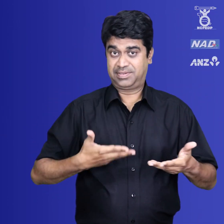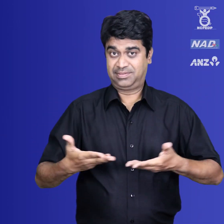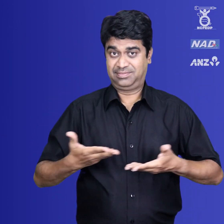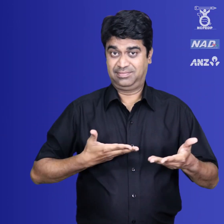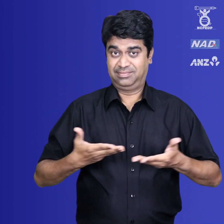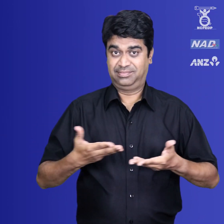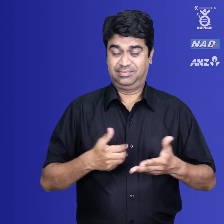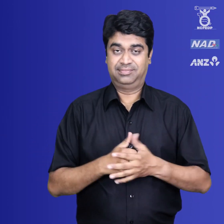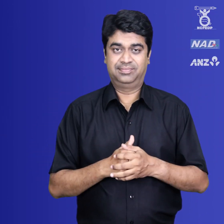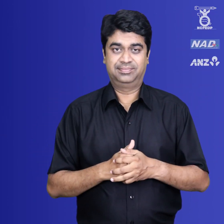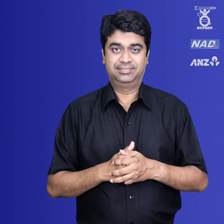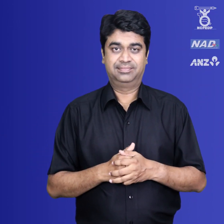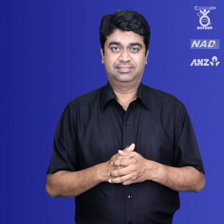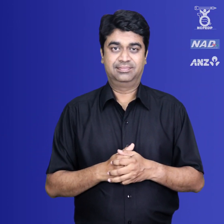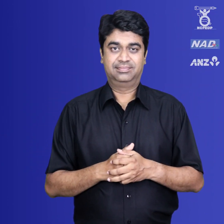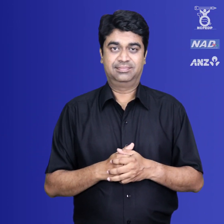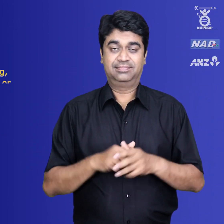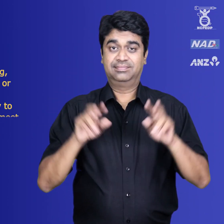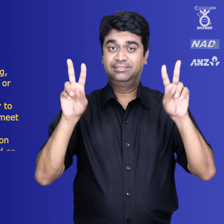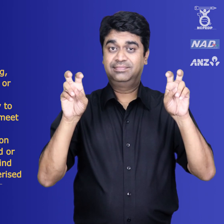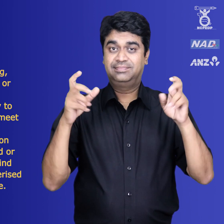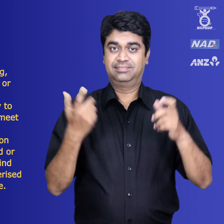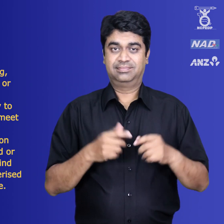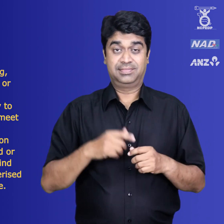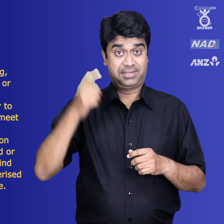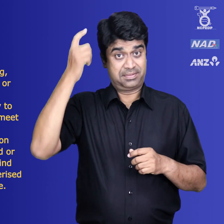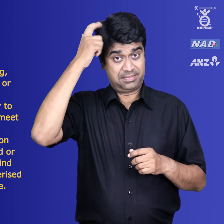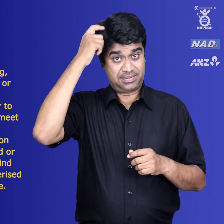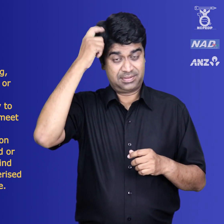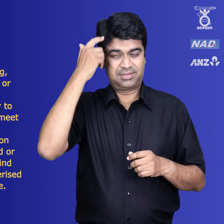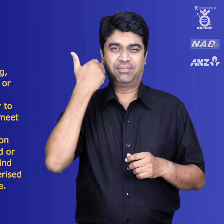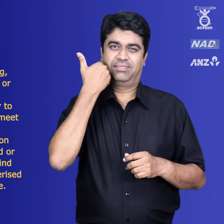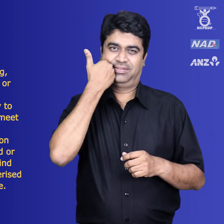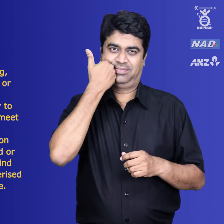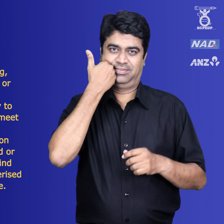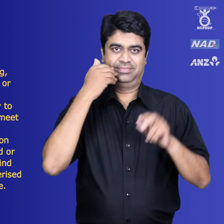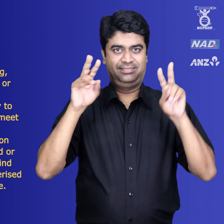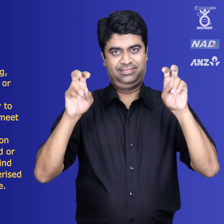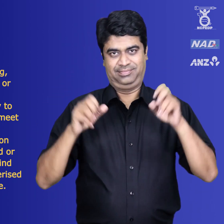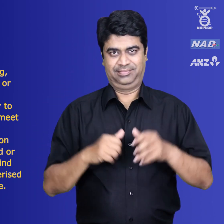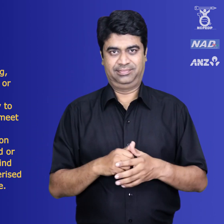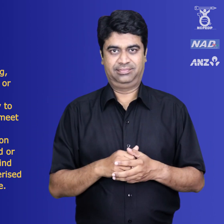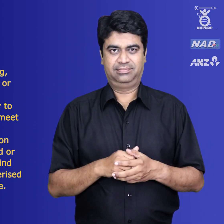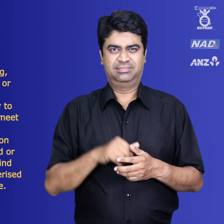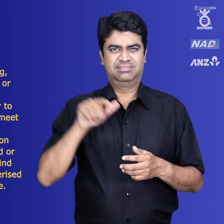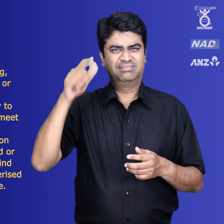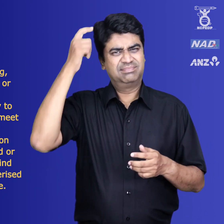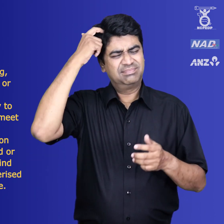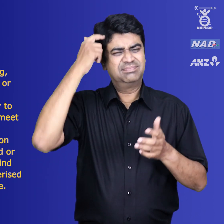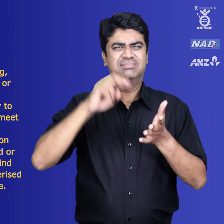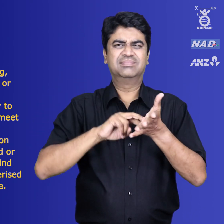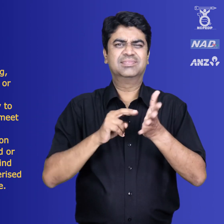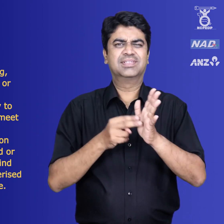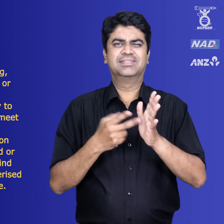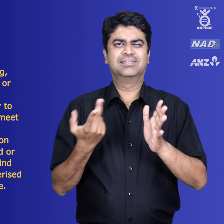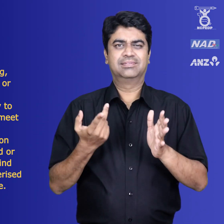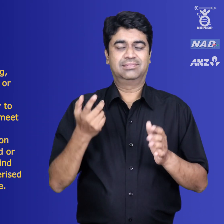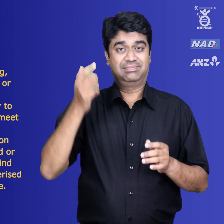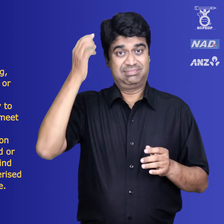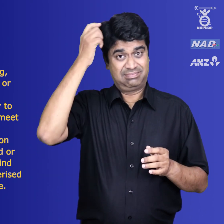Mental behavior. Mental illness means a substantial disorder of